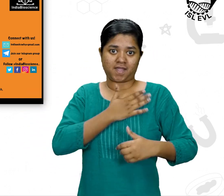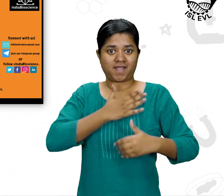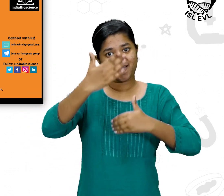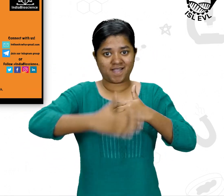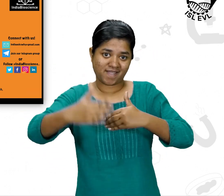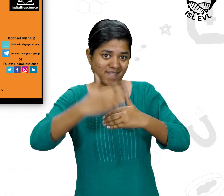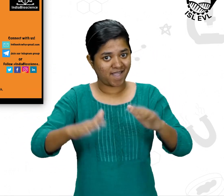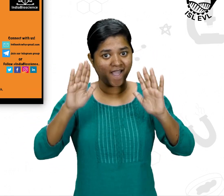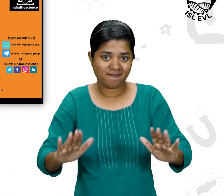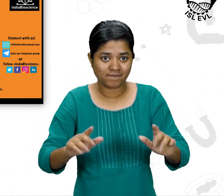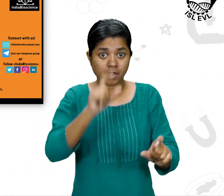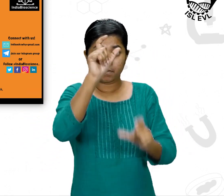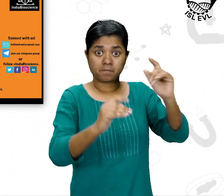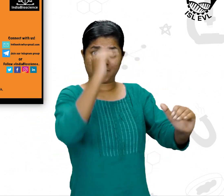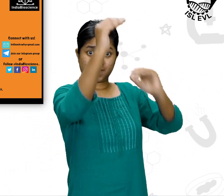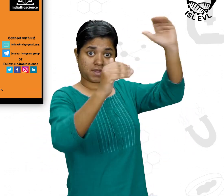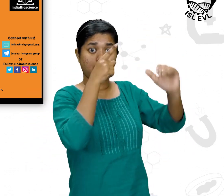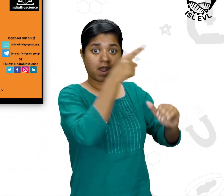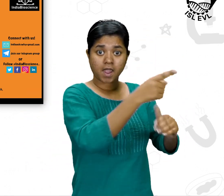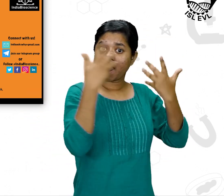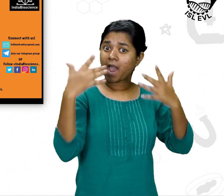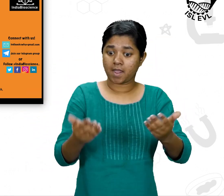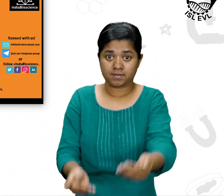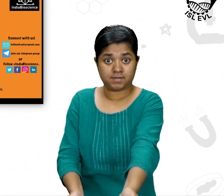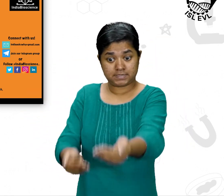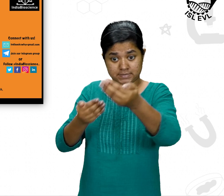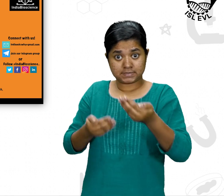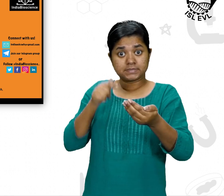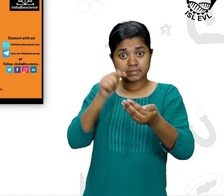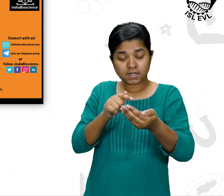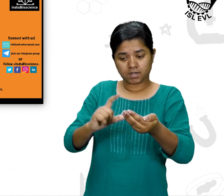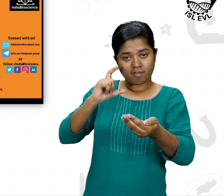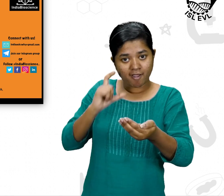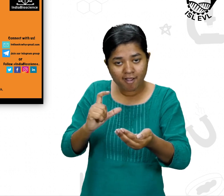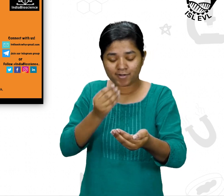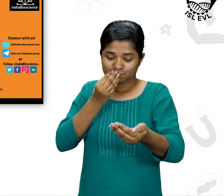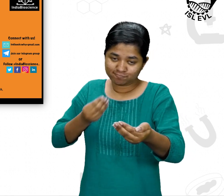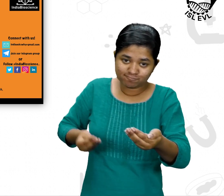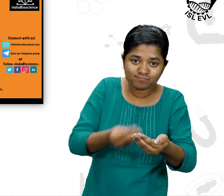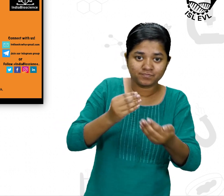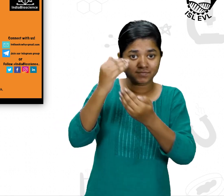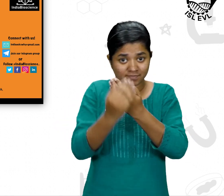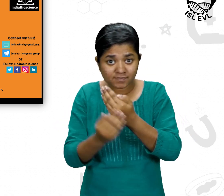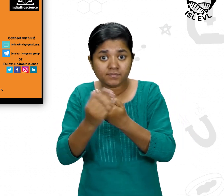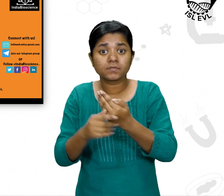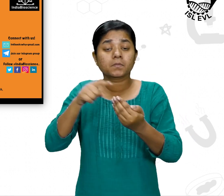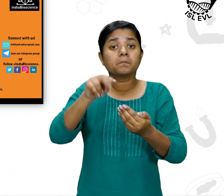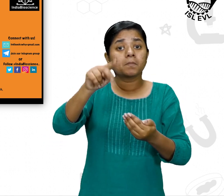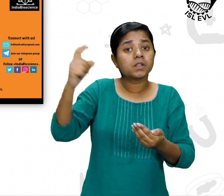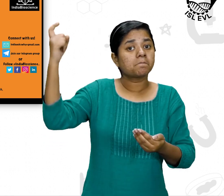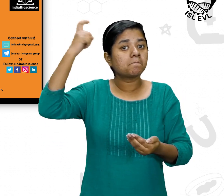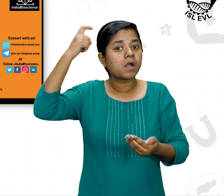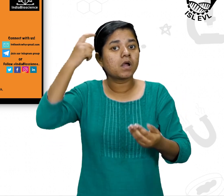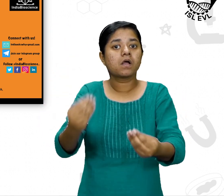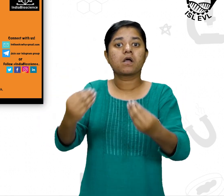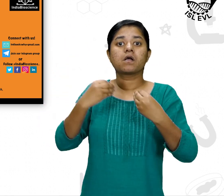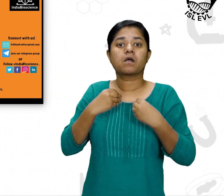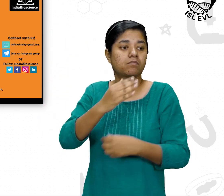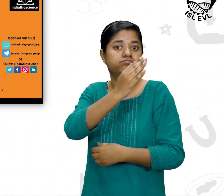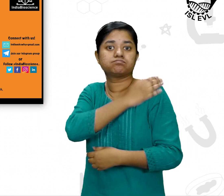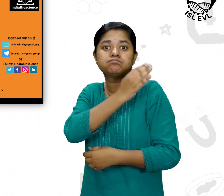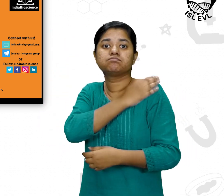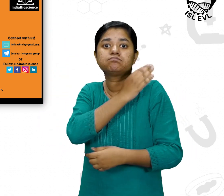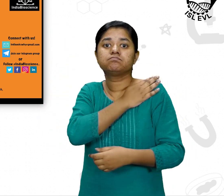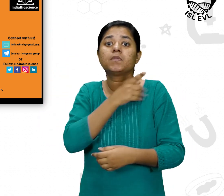back. Oh, just like how you mentioned what happened in the study? Yes, exactly.